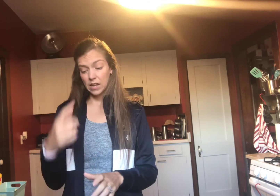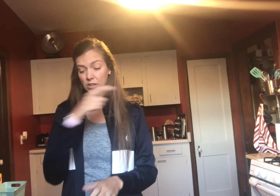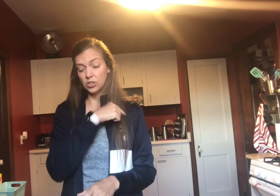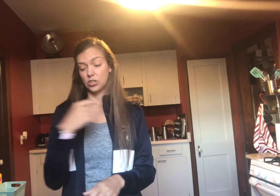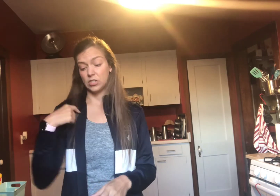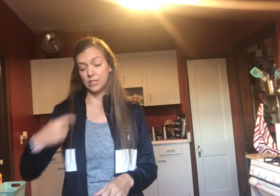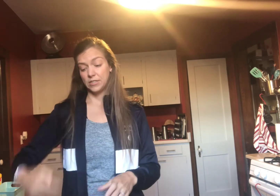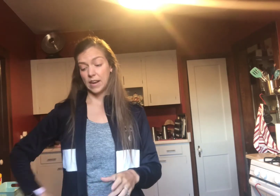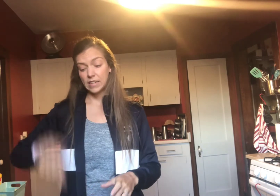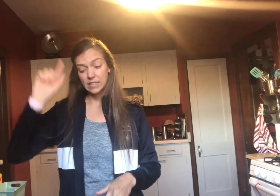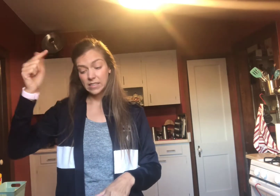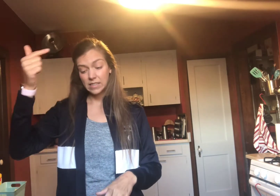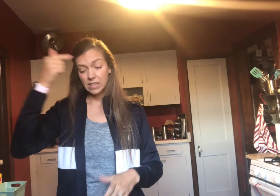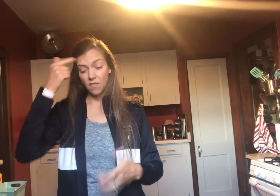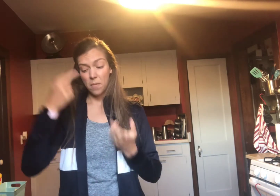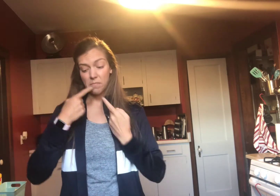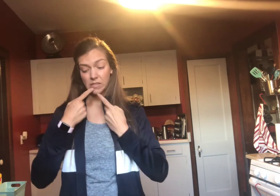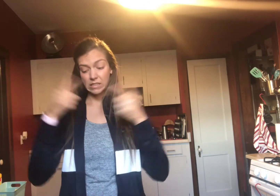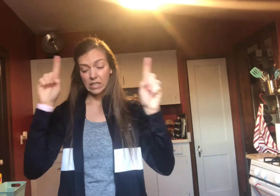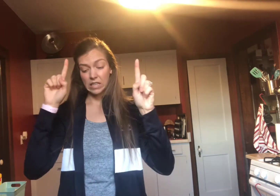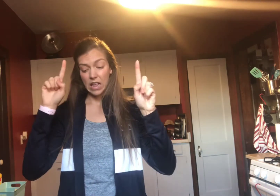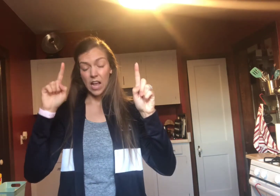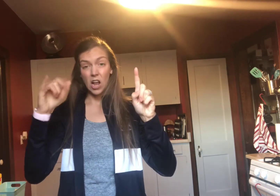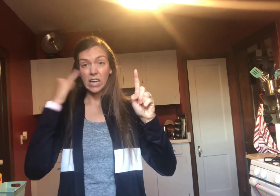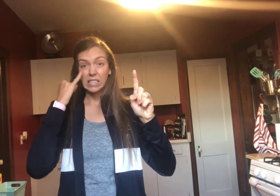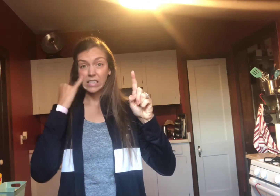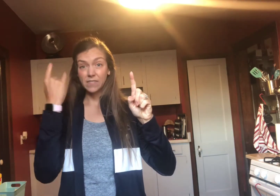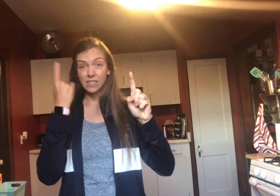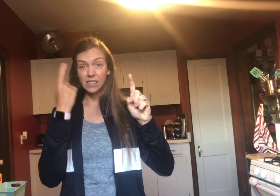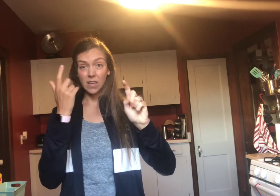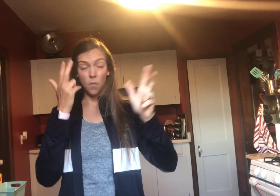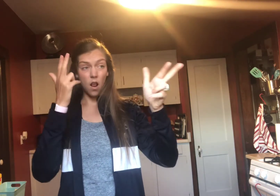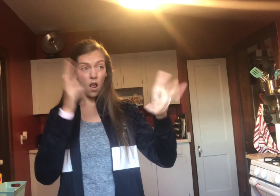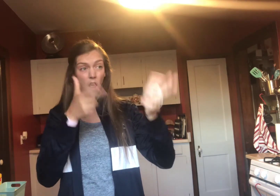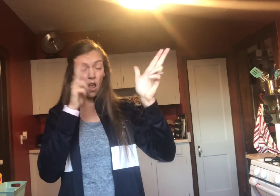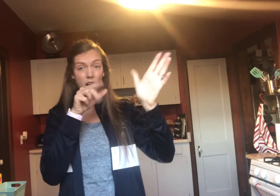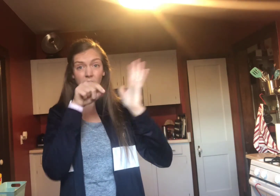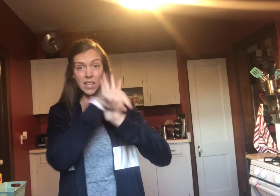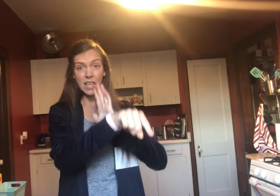a giant panda may be sentenced to death.